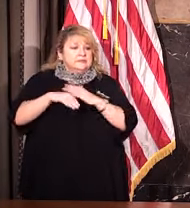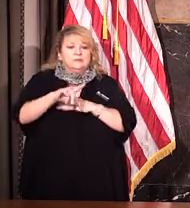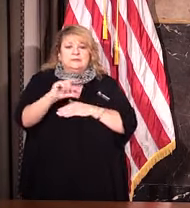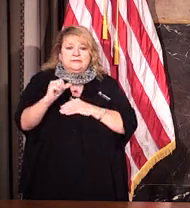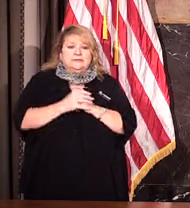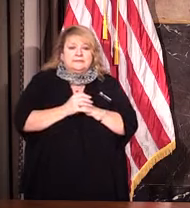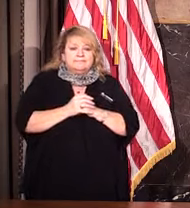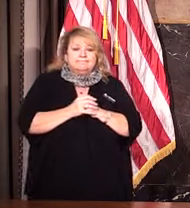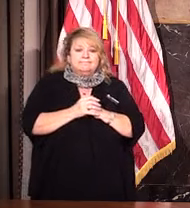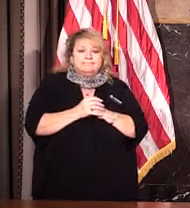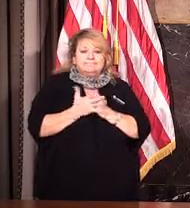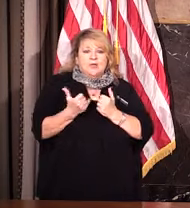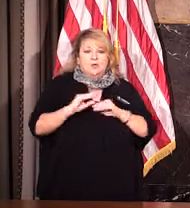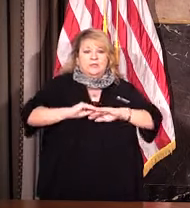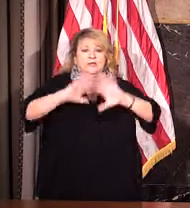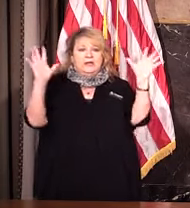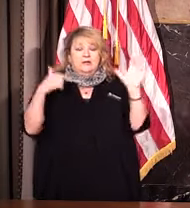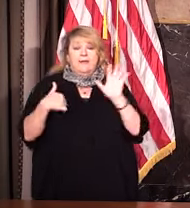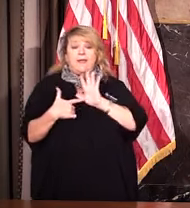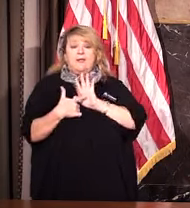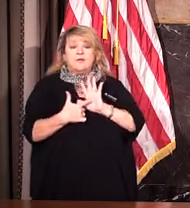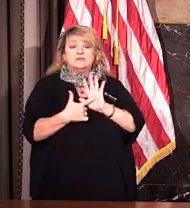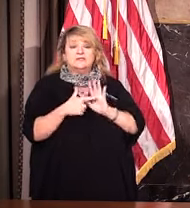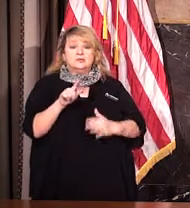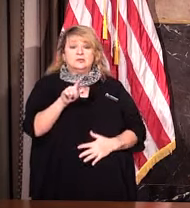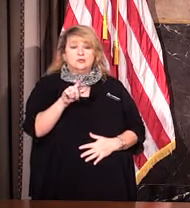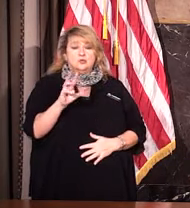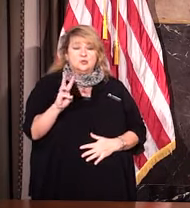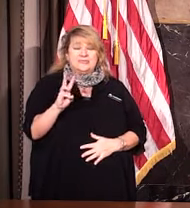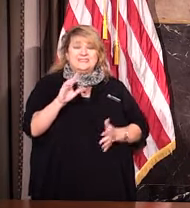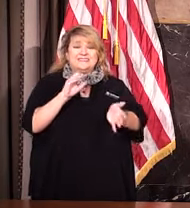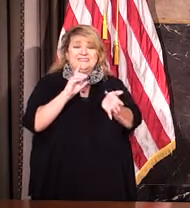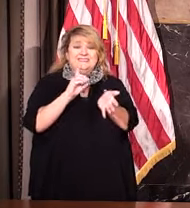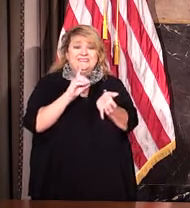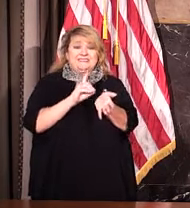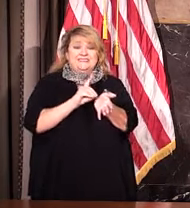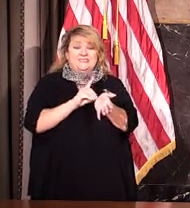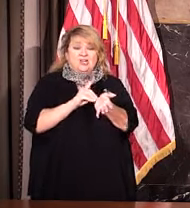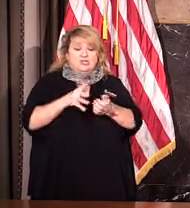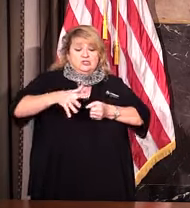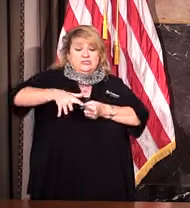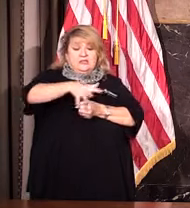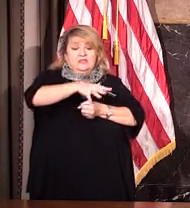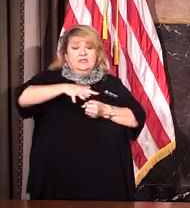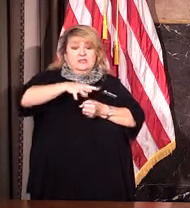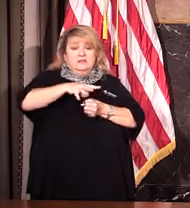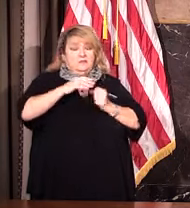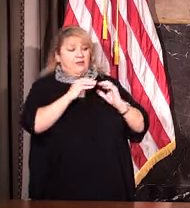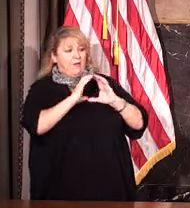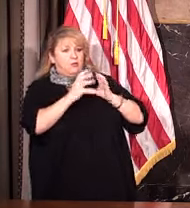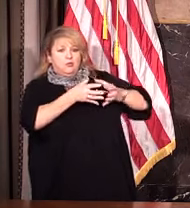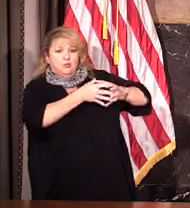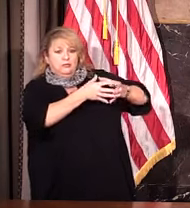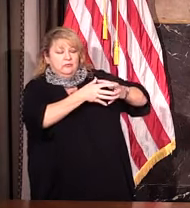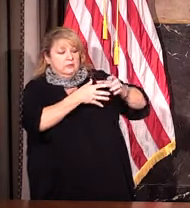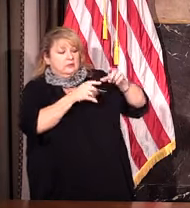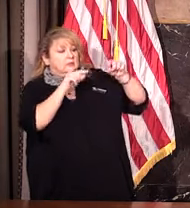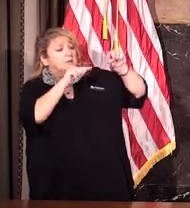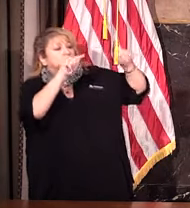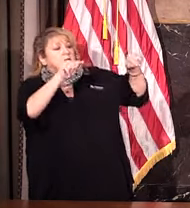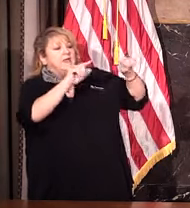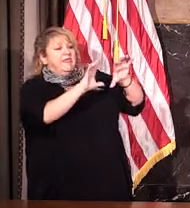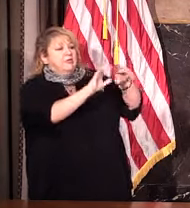also like to be very clear that I represent 26 physician colleagues in the city of Baton Rouge and all of our teams as we look at